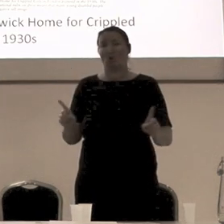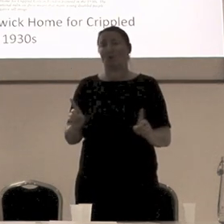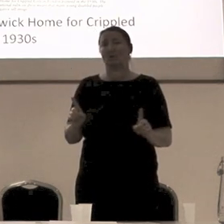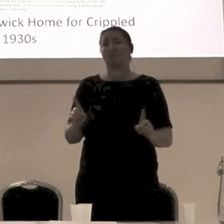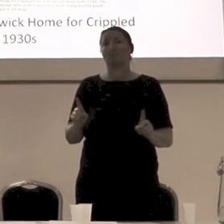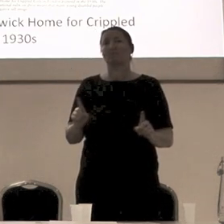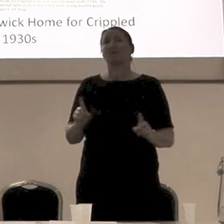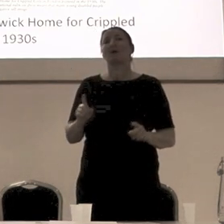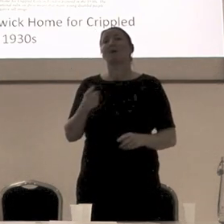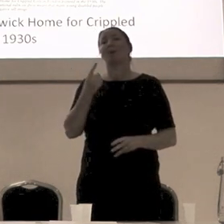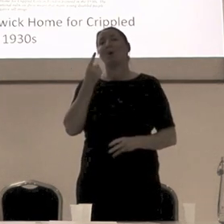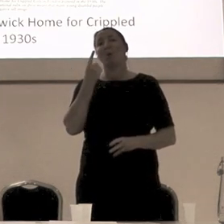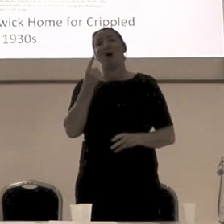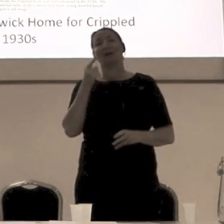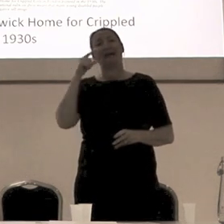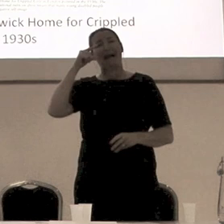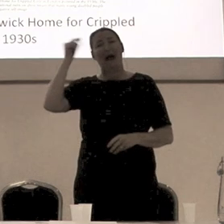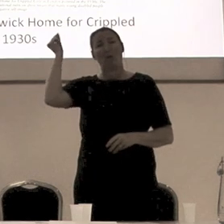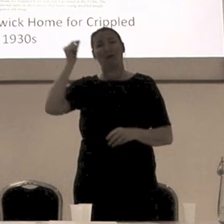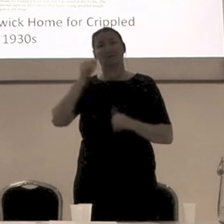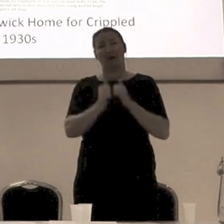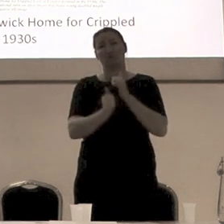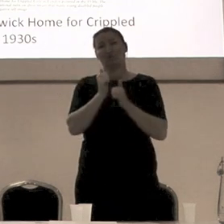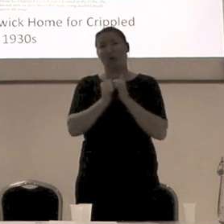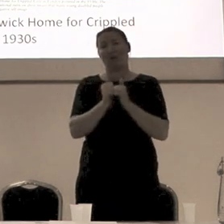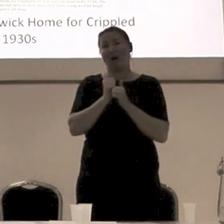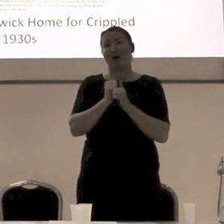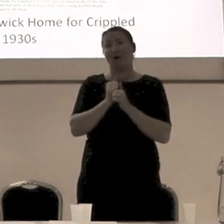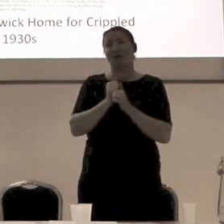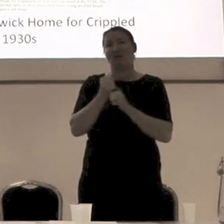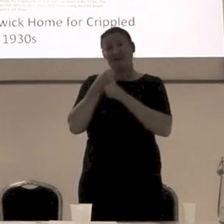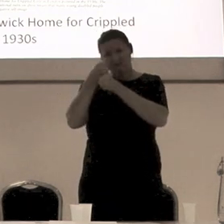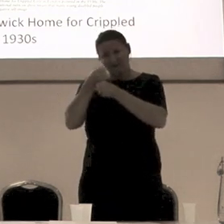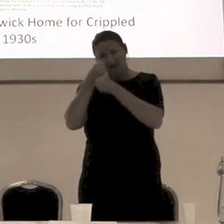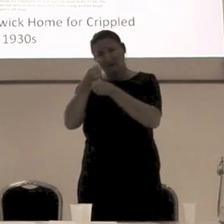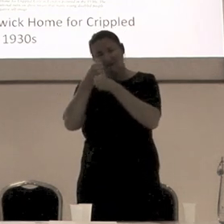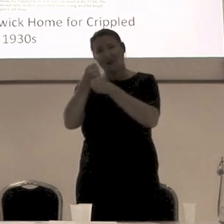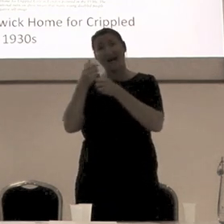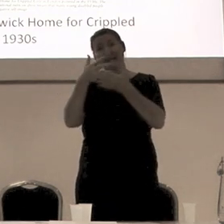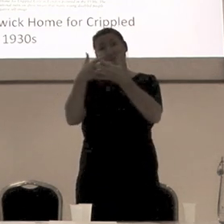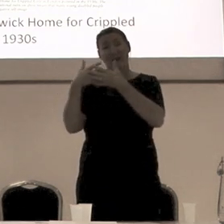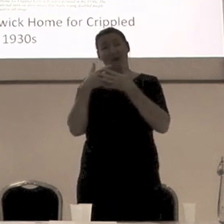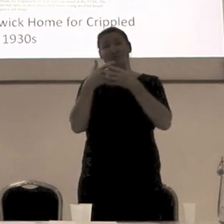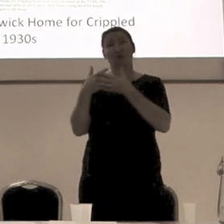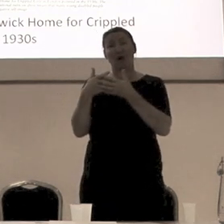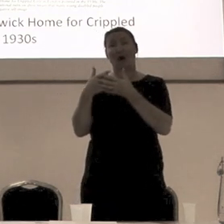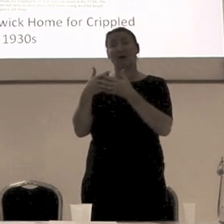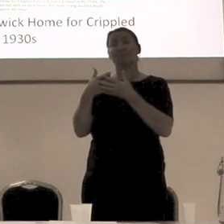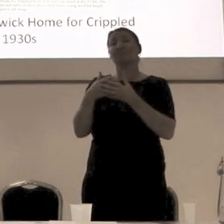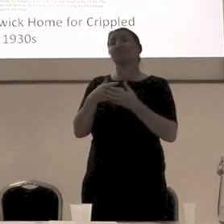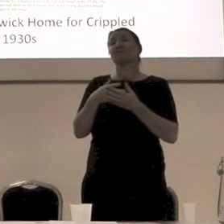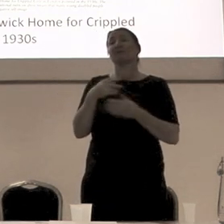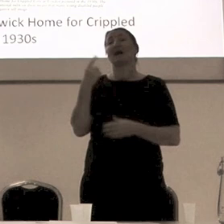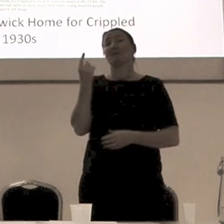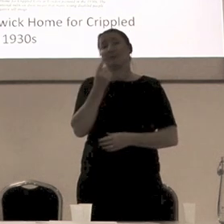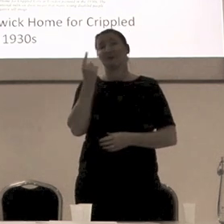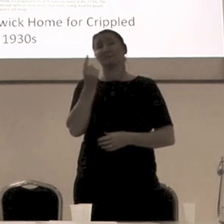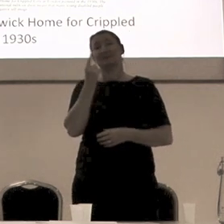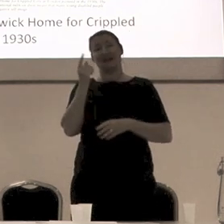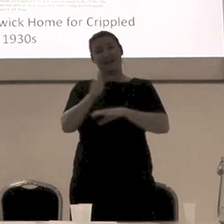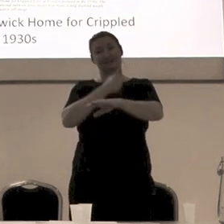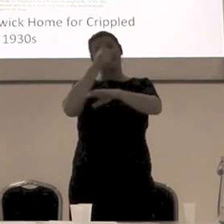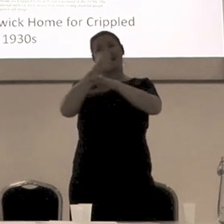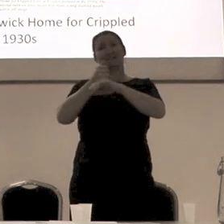the Gallaudet brothers in the United States, who managed to keep fighting for it. And it's probably not an accident. The only university for